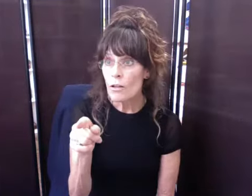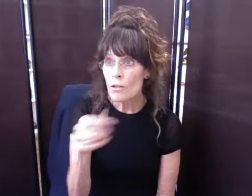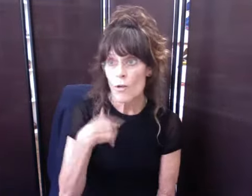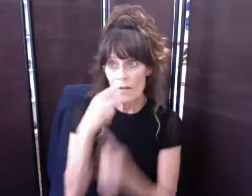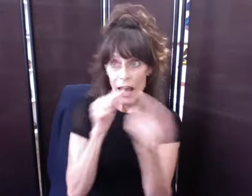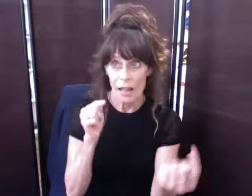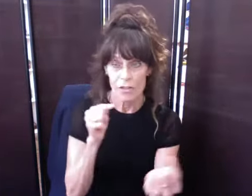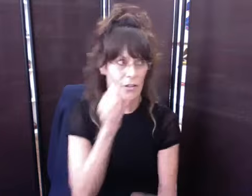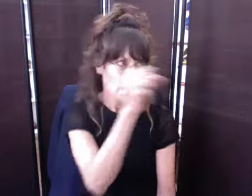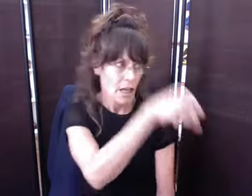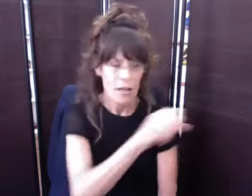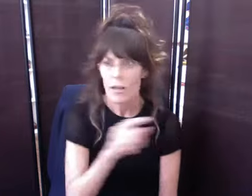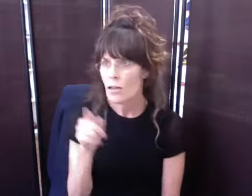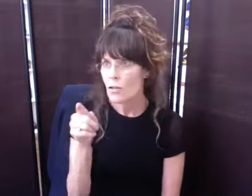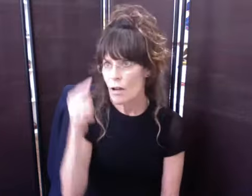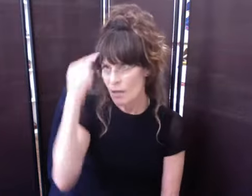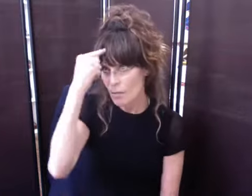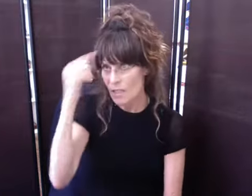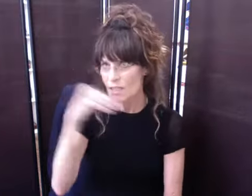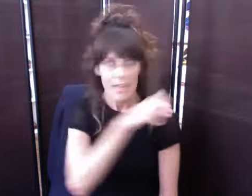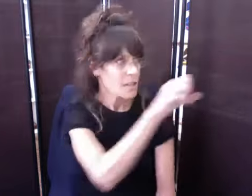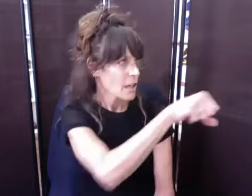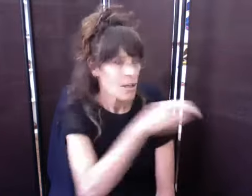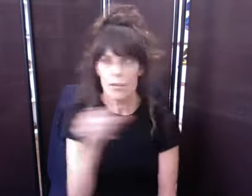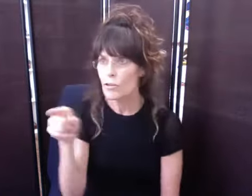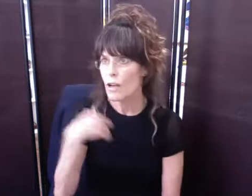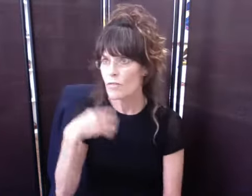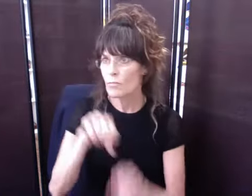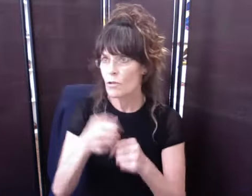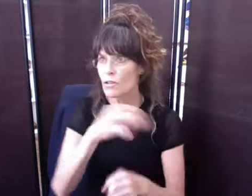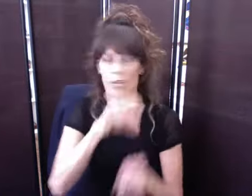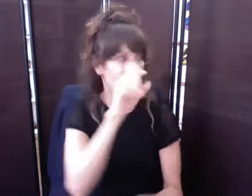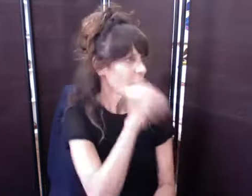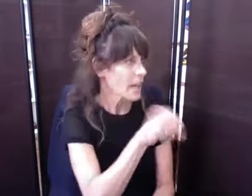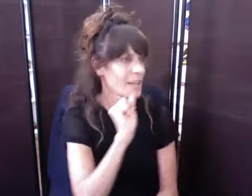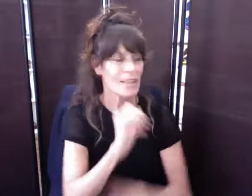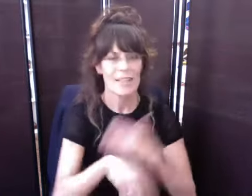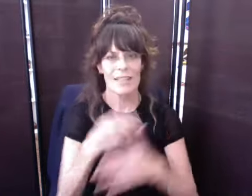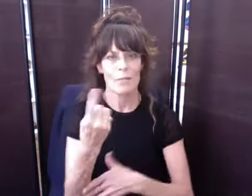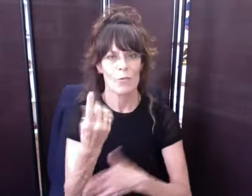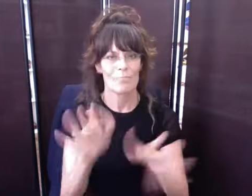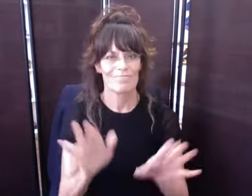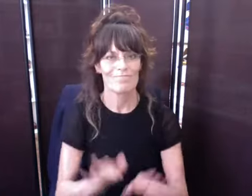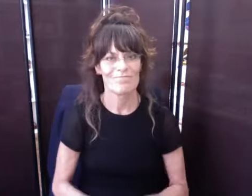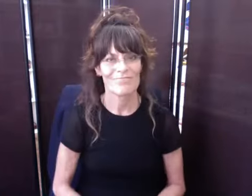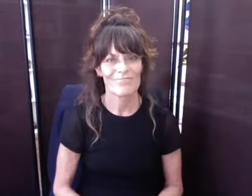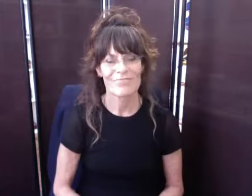yeah. He said, do you have a mind that lies to you? I said, yeah. He said, do you have a broken soul? I said, yeah. He said, step one is done, kid. And if you'll do the work with me, I'll sponsor